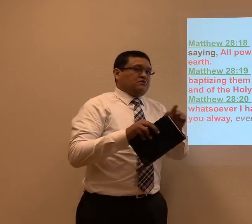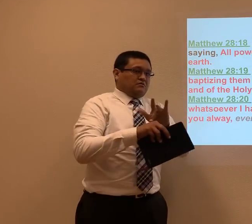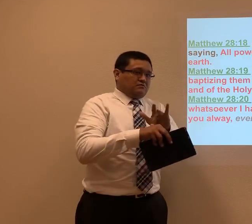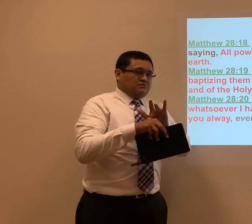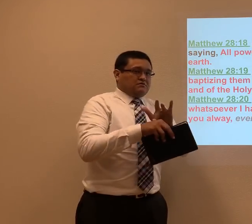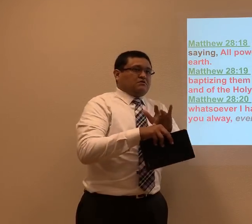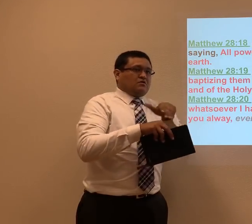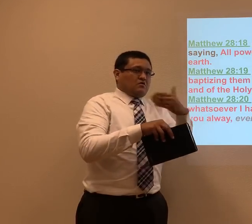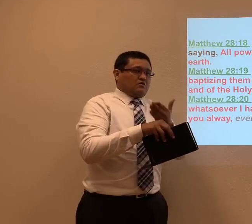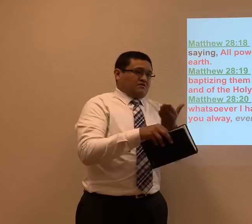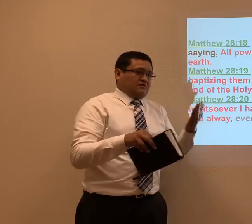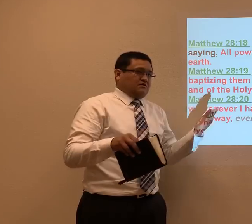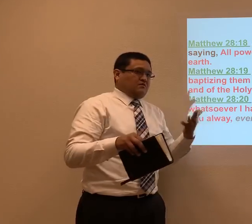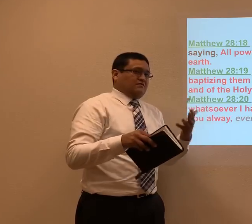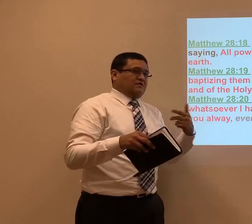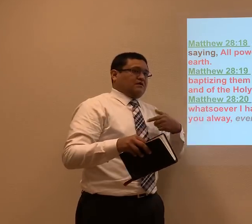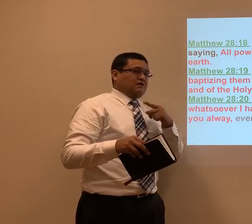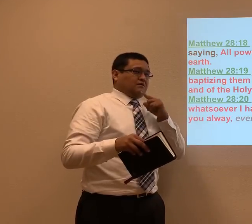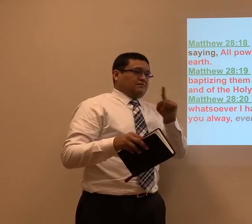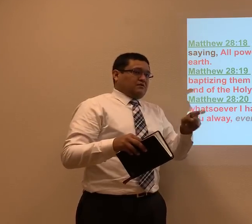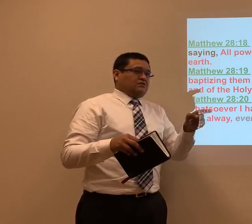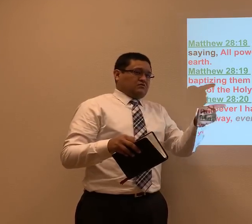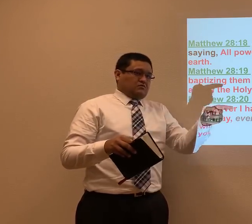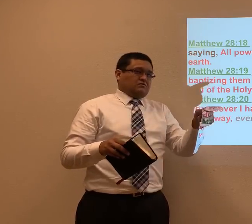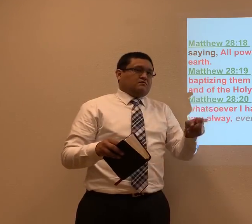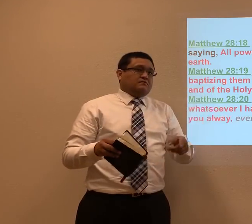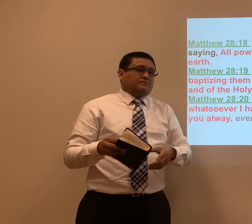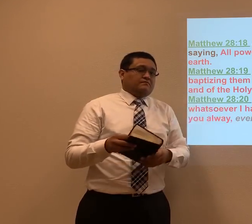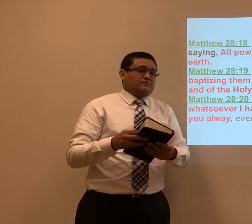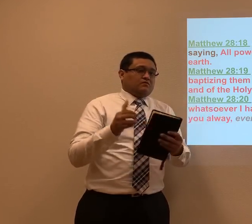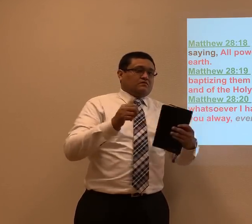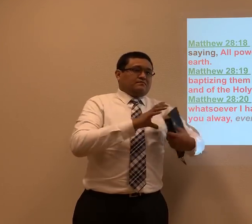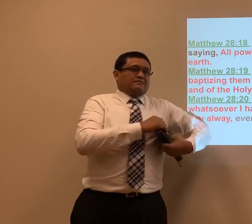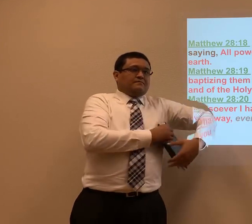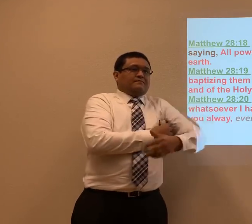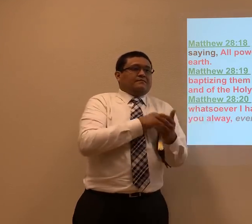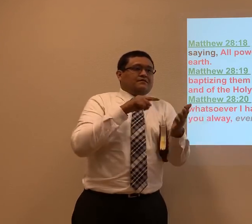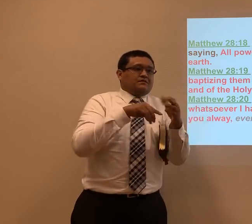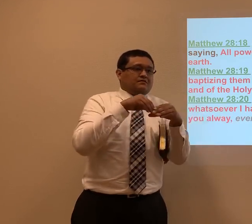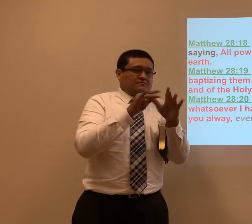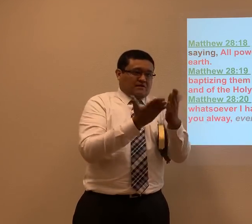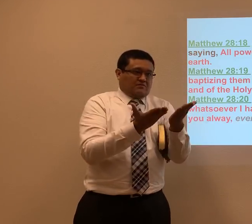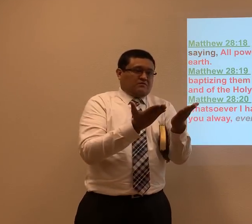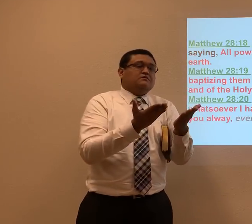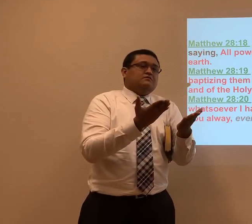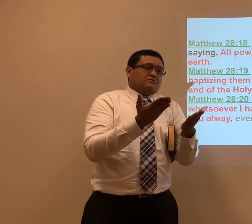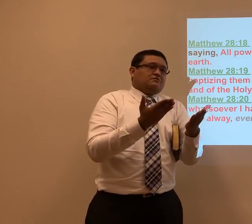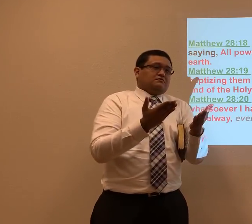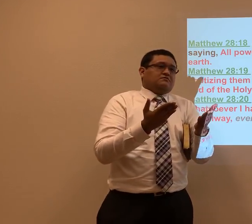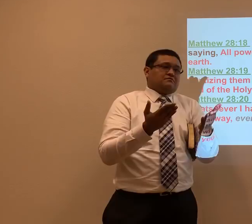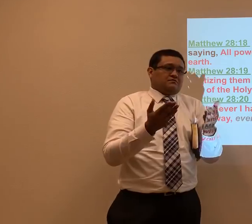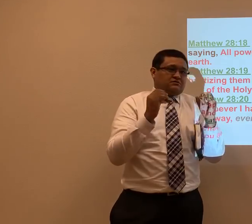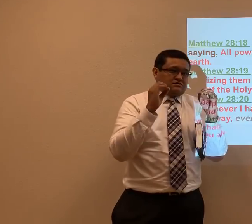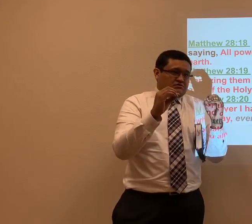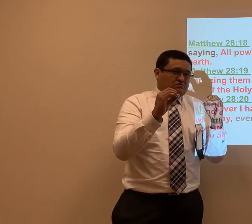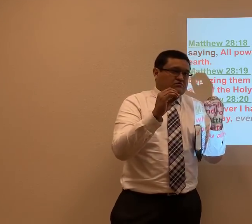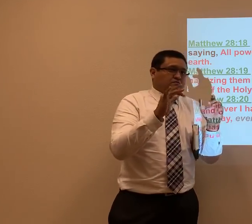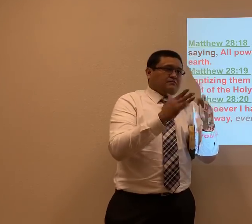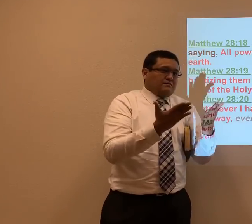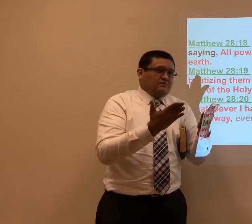And then observe means all things, mean whatsoever I've commanded you. It's everything that's written in the Bible. So he's teaching